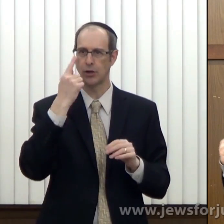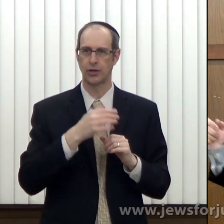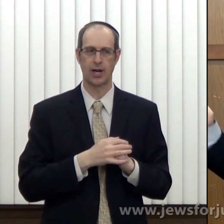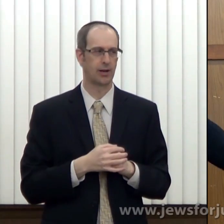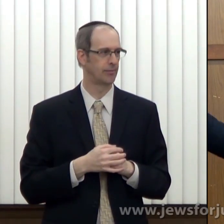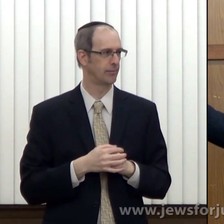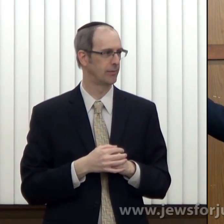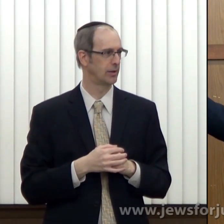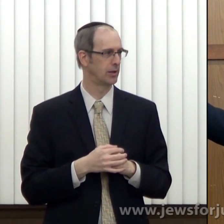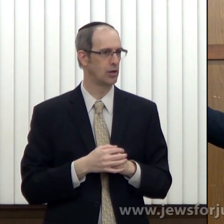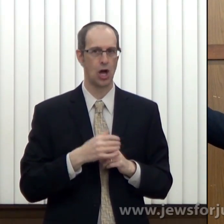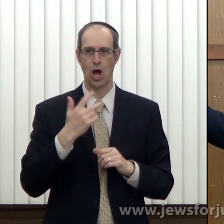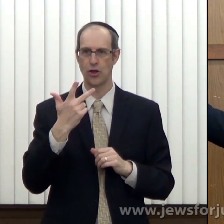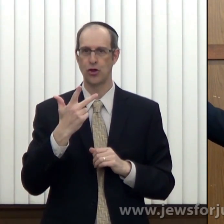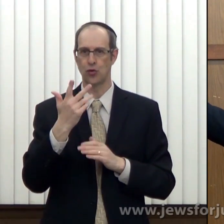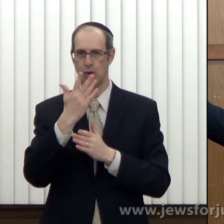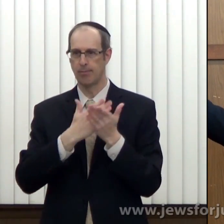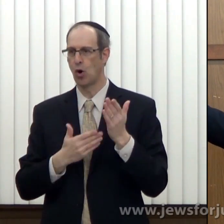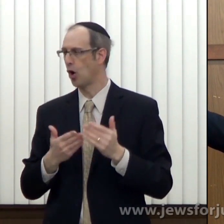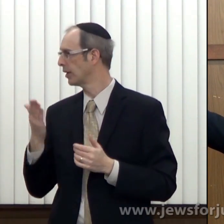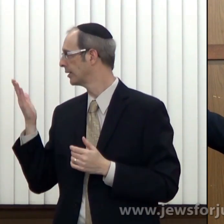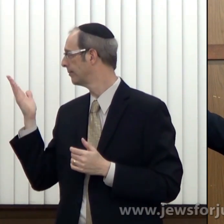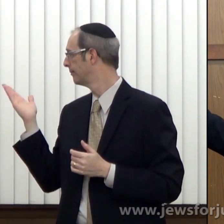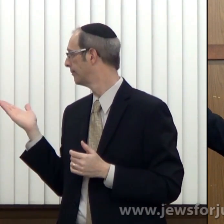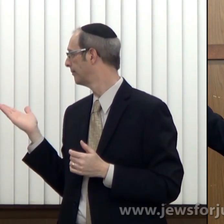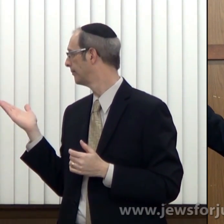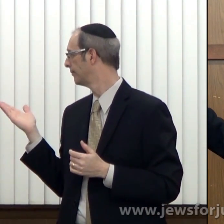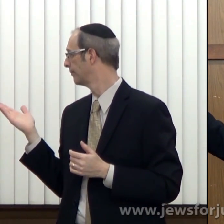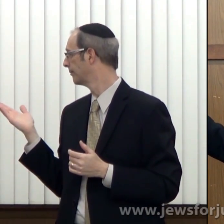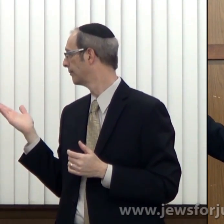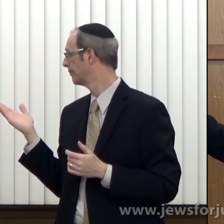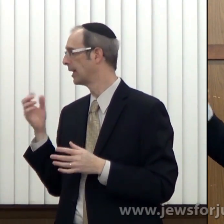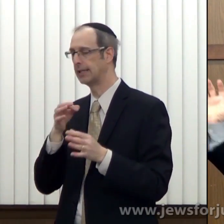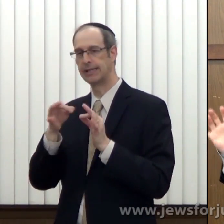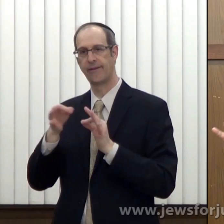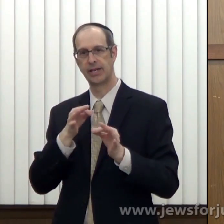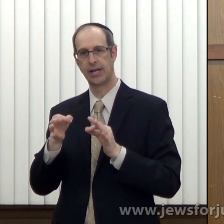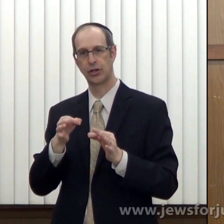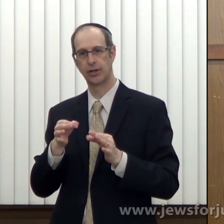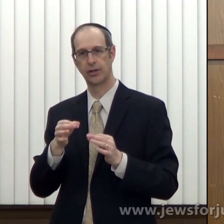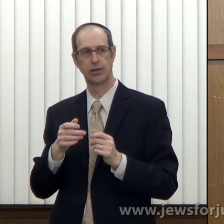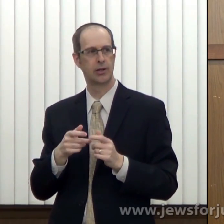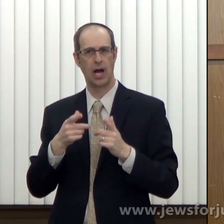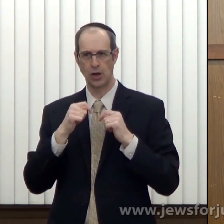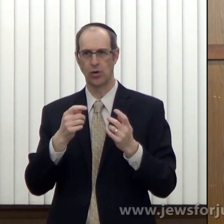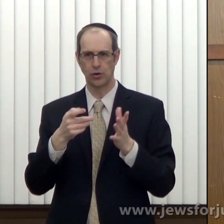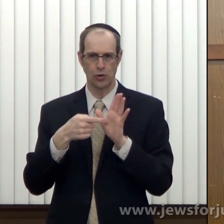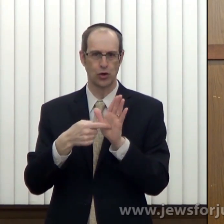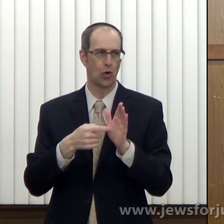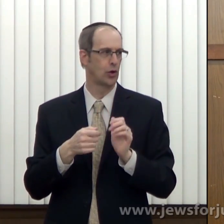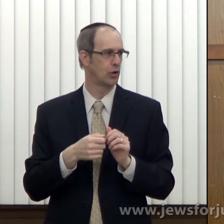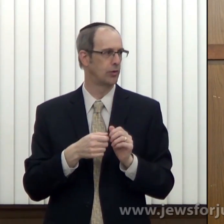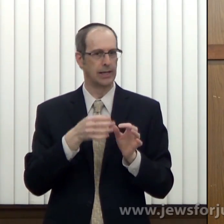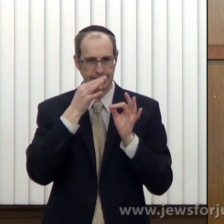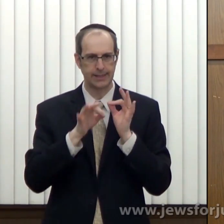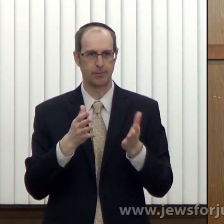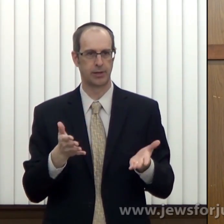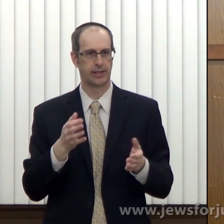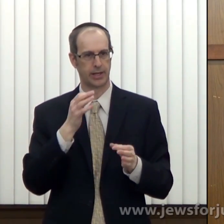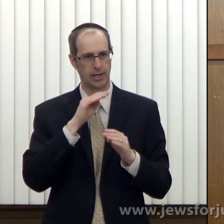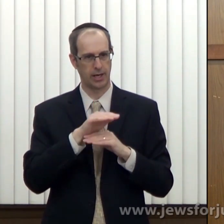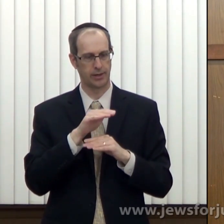understand three things about this definition. Again, what I tried to show you very simply